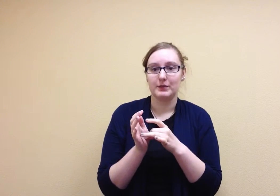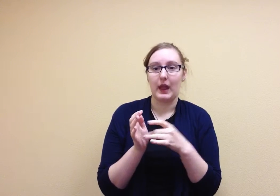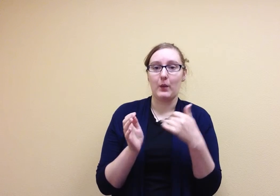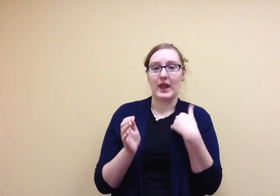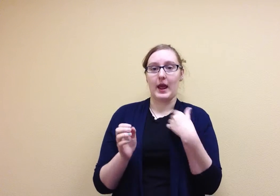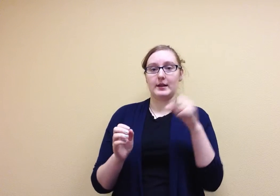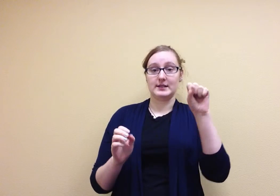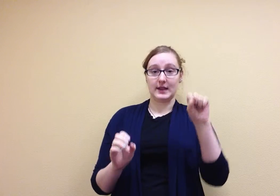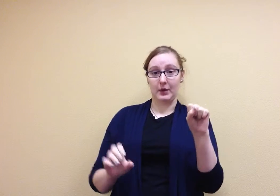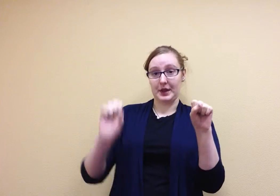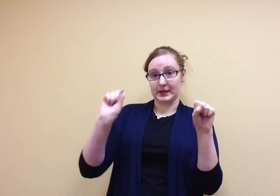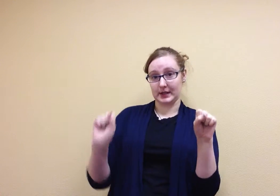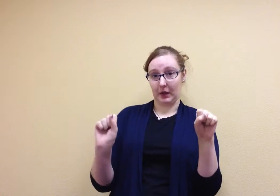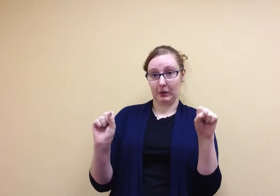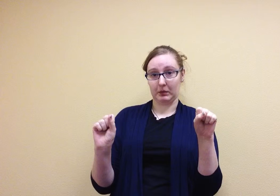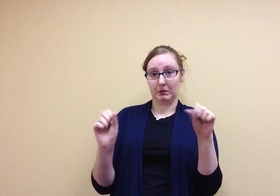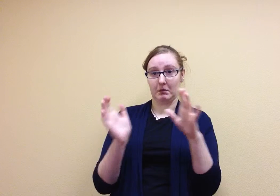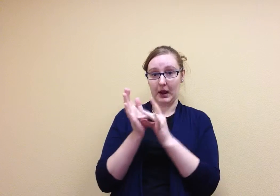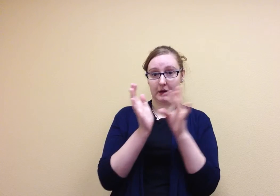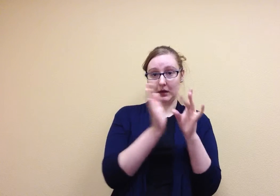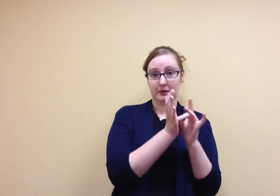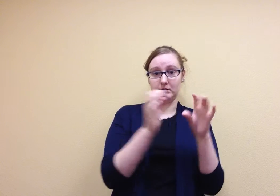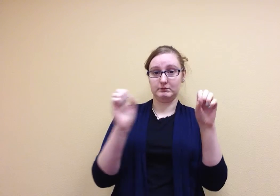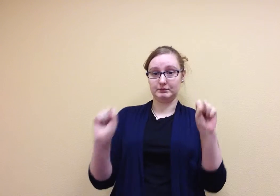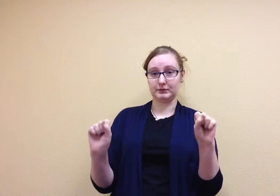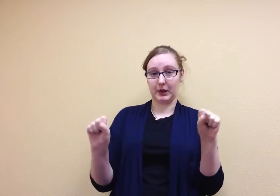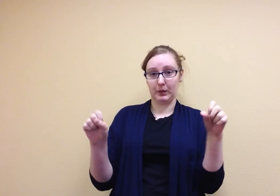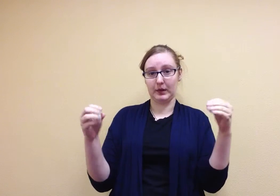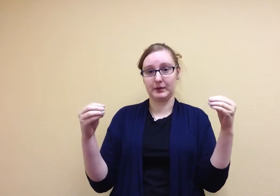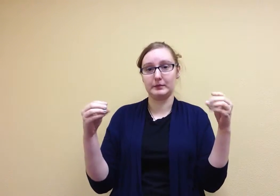south? And we put them together? What happens?